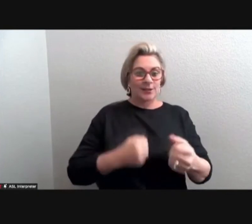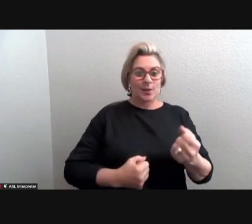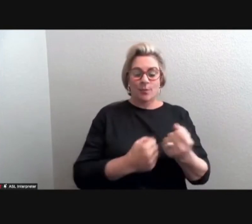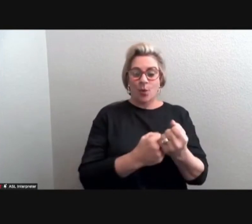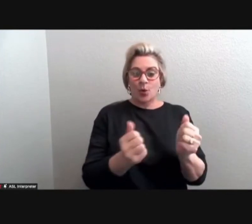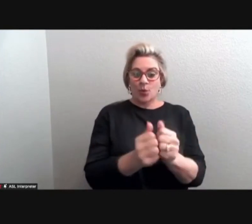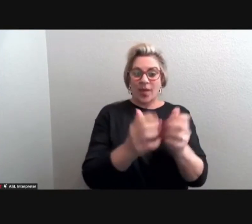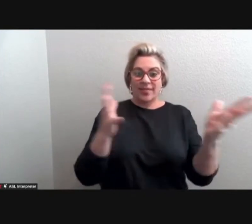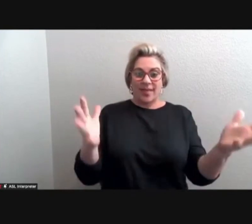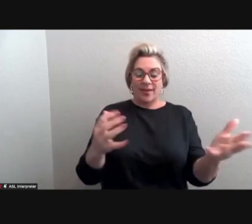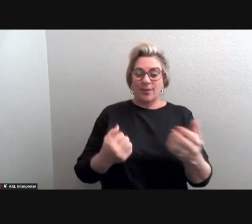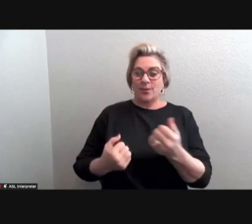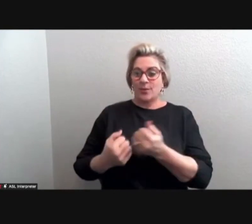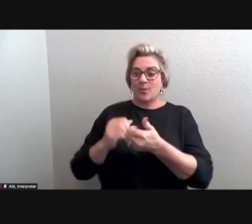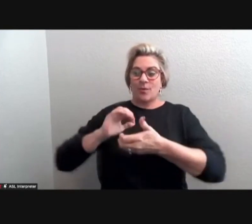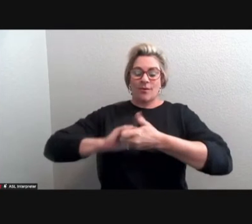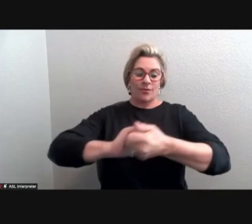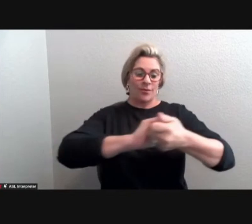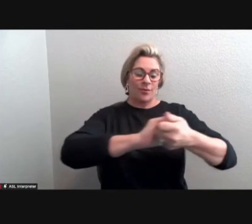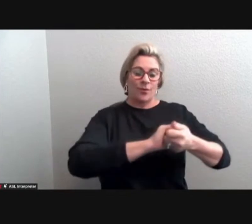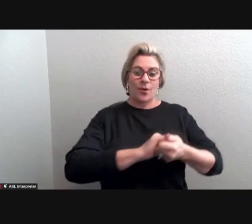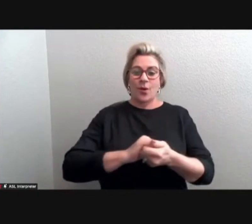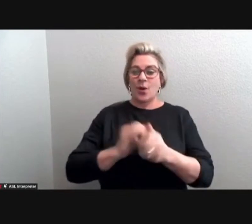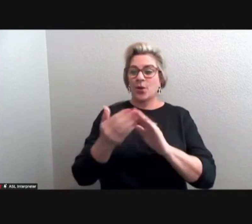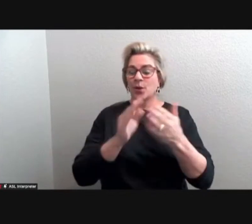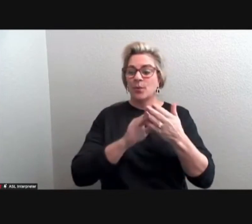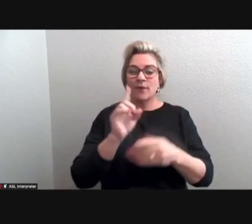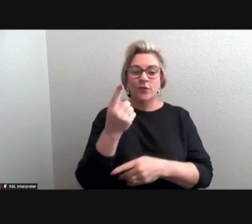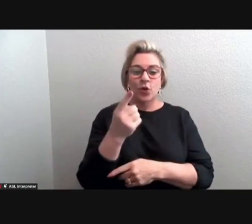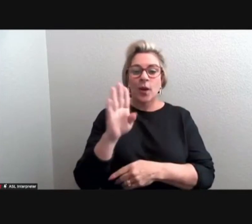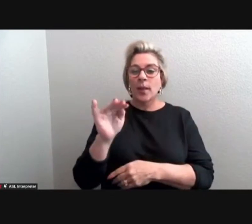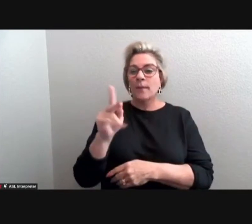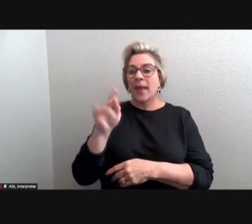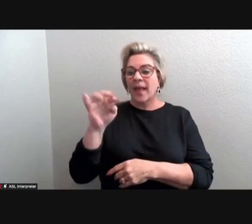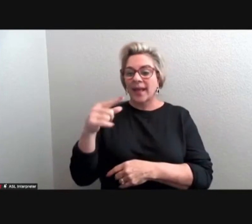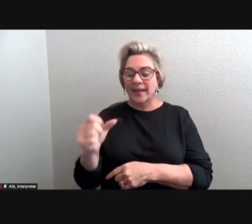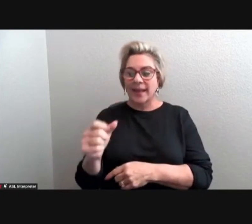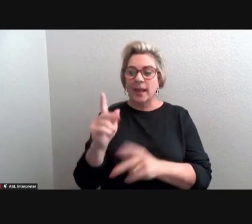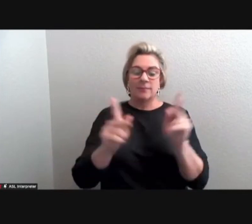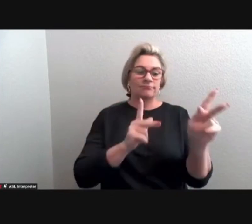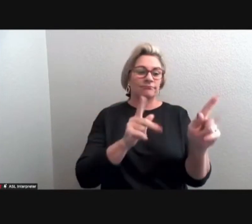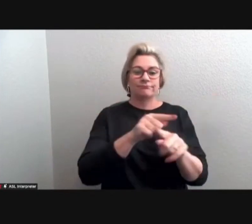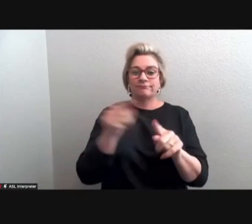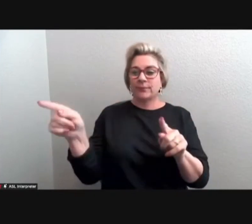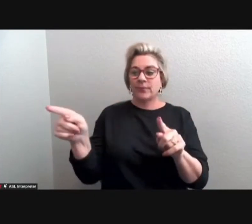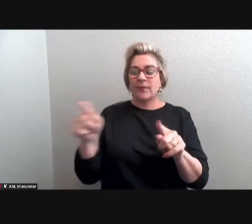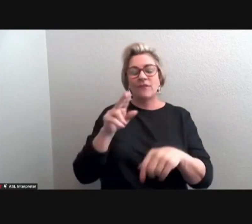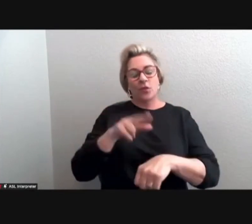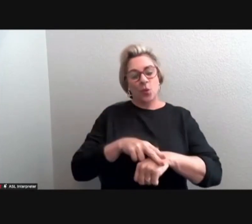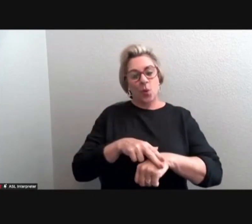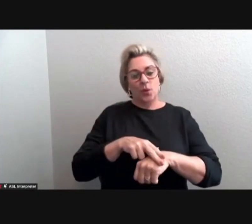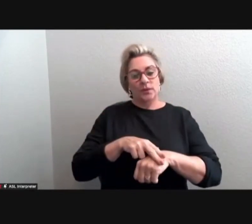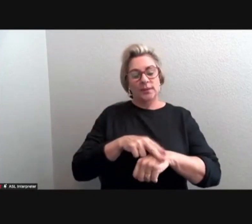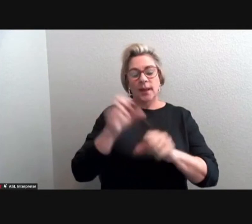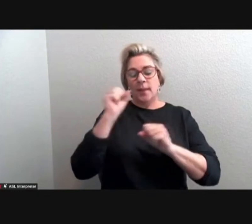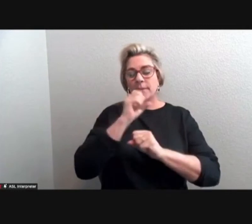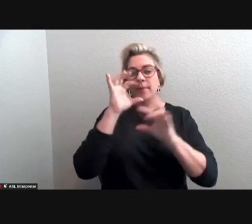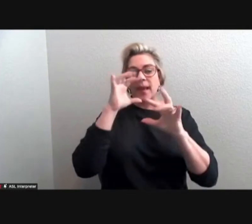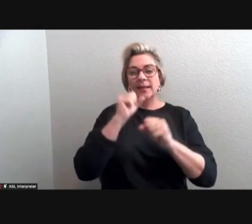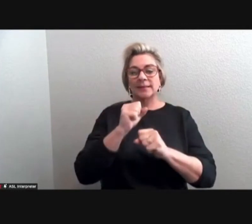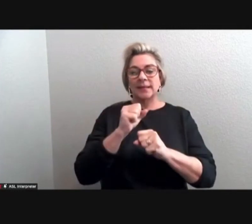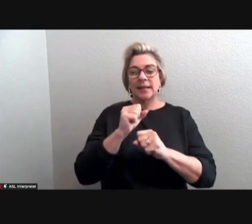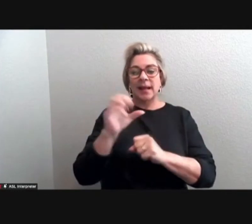at Boulder County, Community First Foundation, our banking partners, Flatirons and BOKF, and of course, the amazing